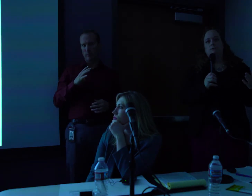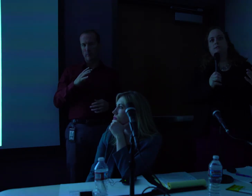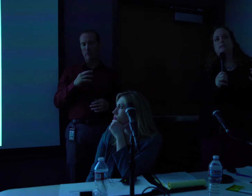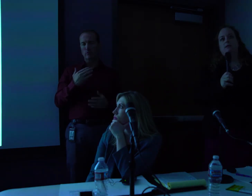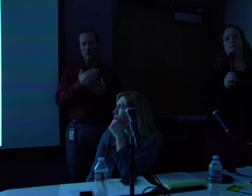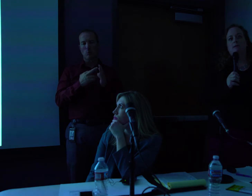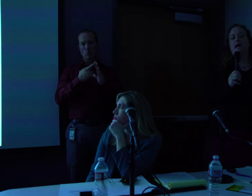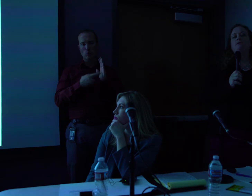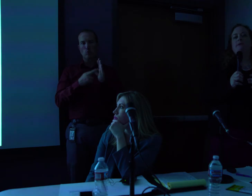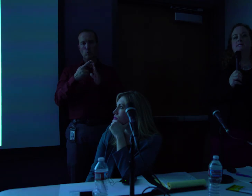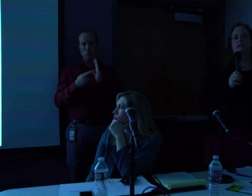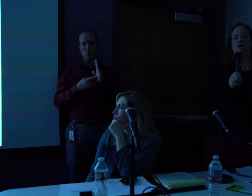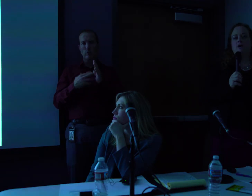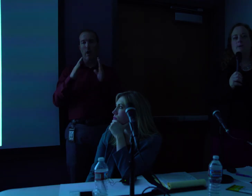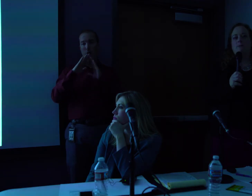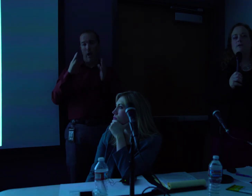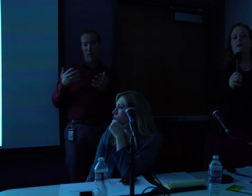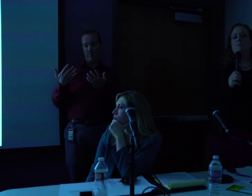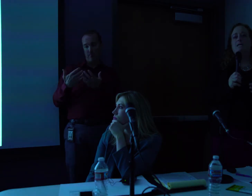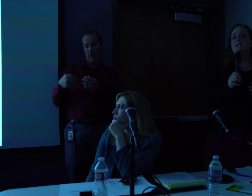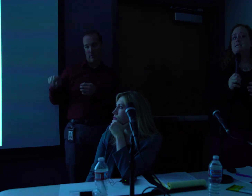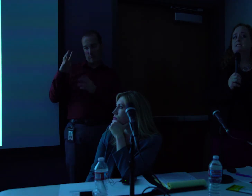of rules that the housemates can kind of come